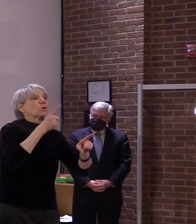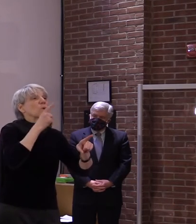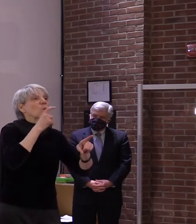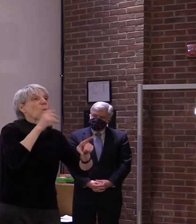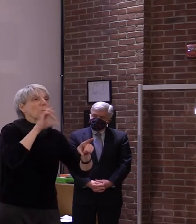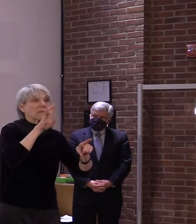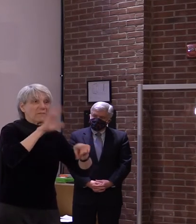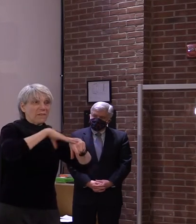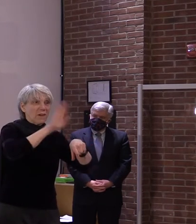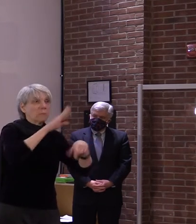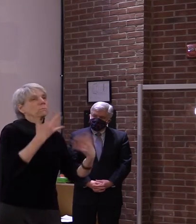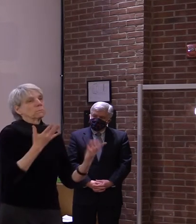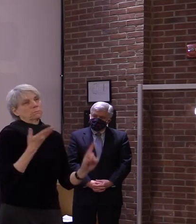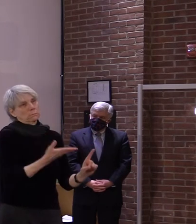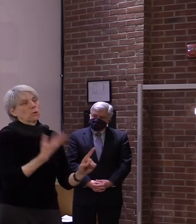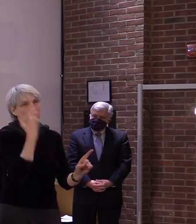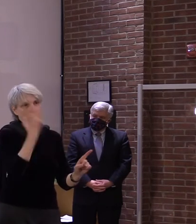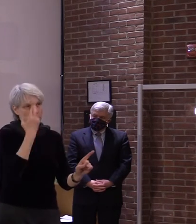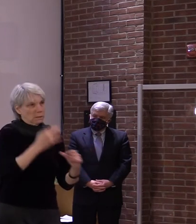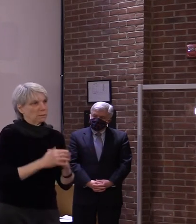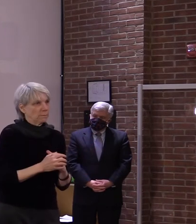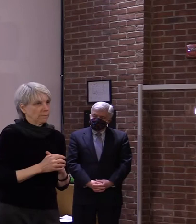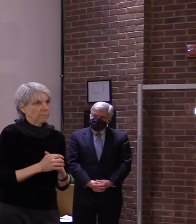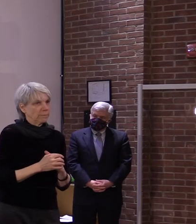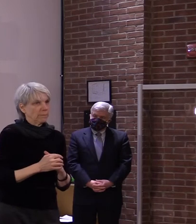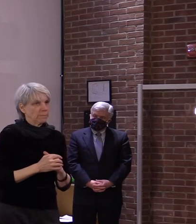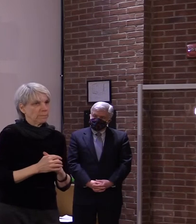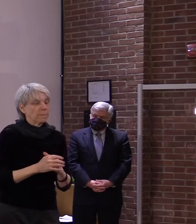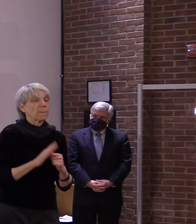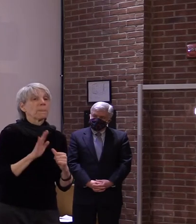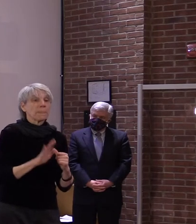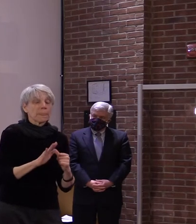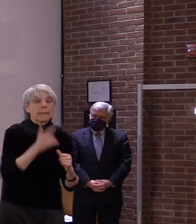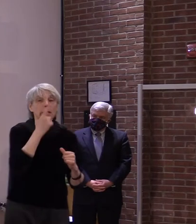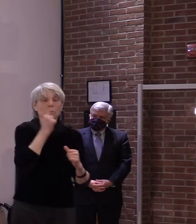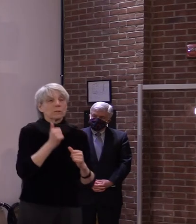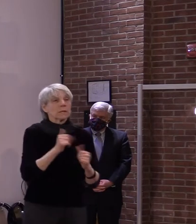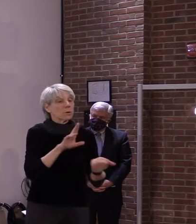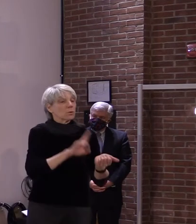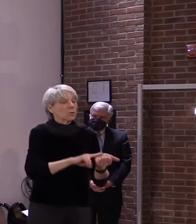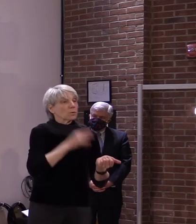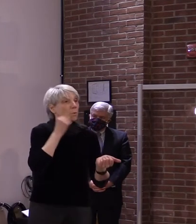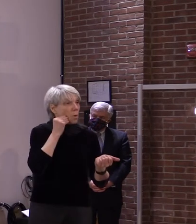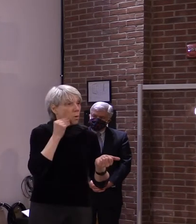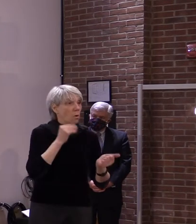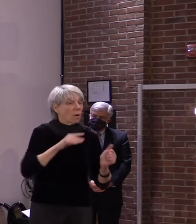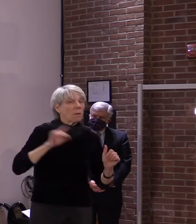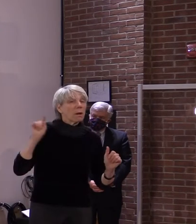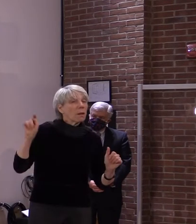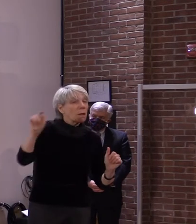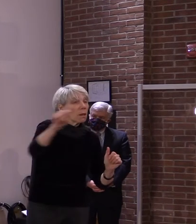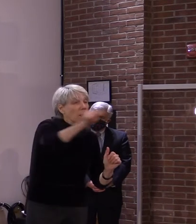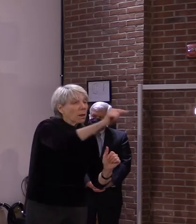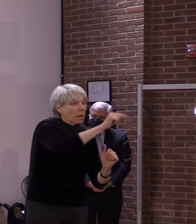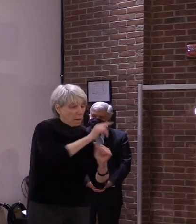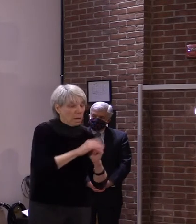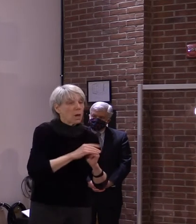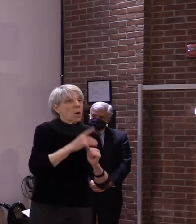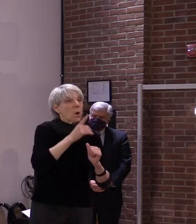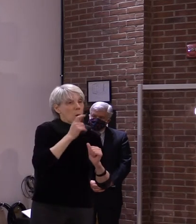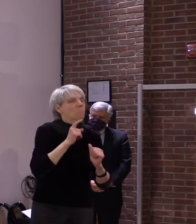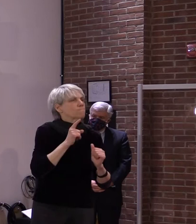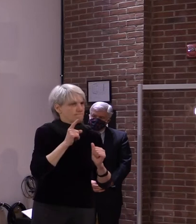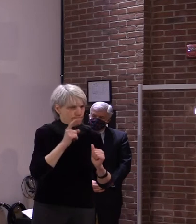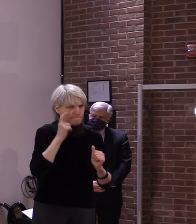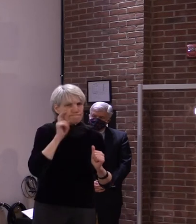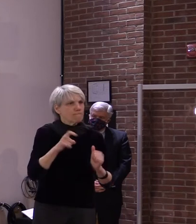one thing you may be surprised to note is that 65 percent of long-term care facilities that identified a single